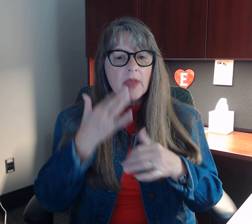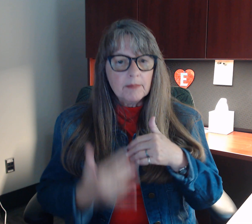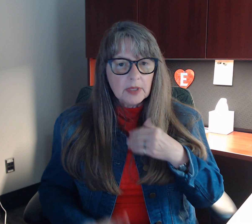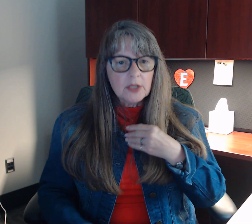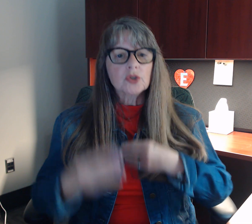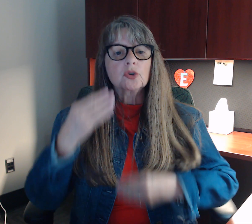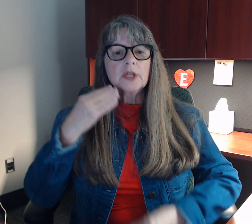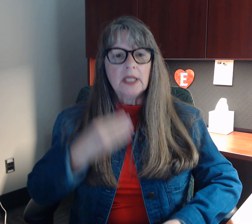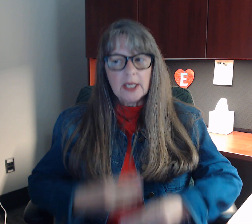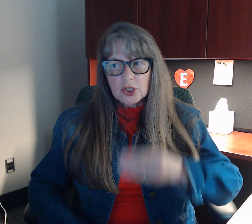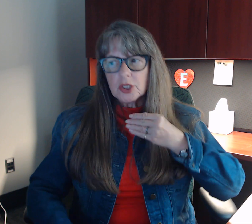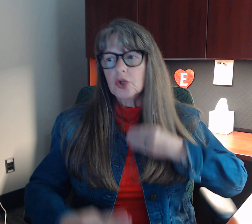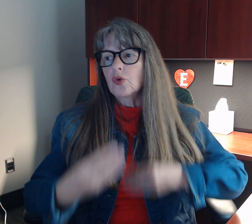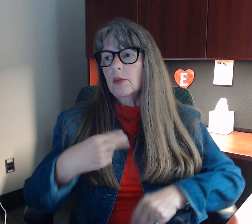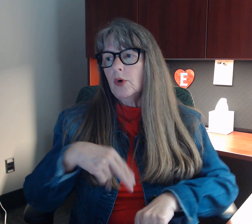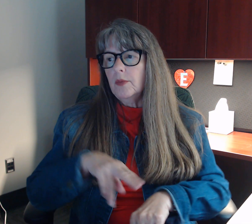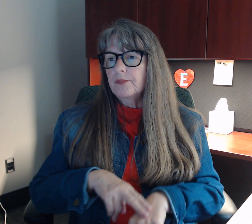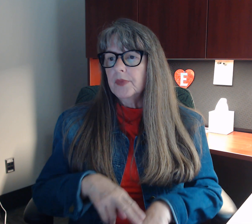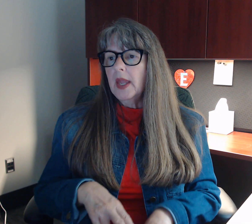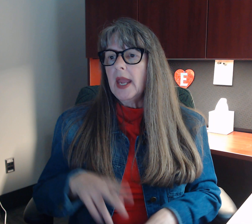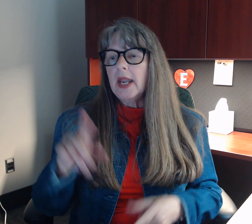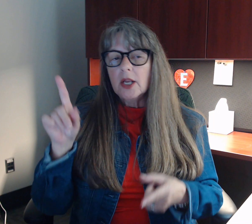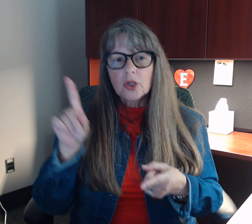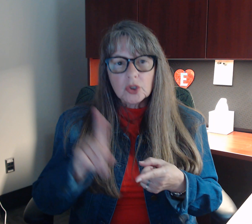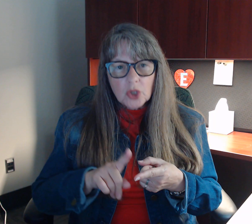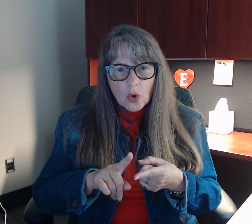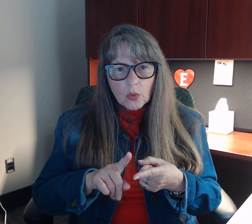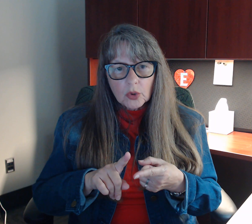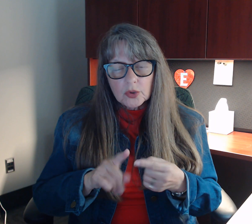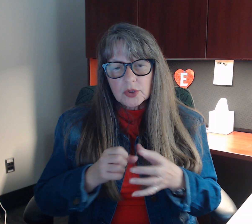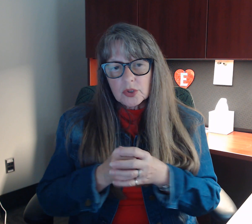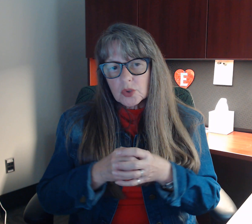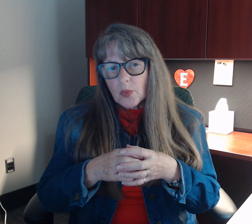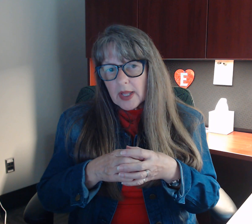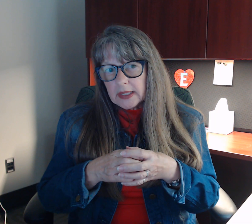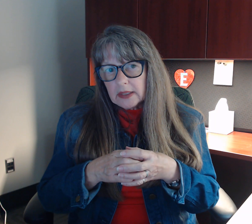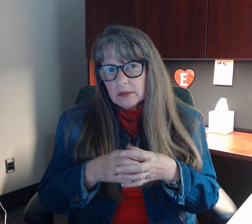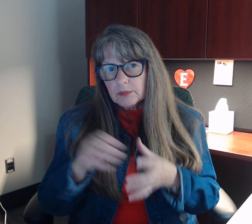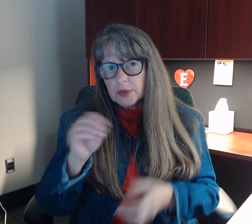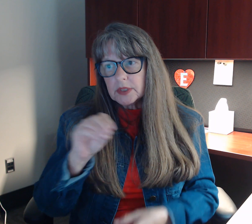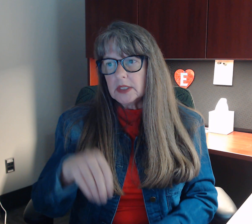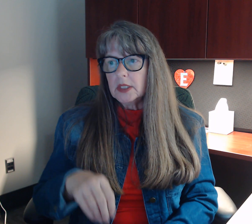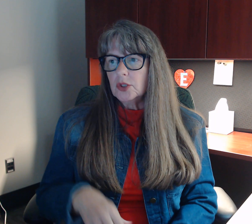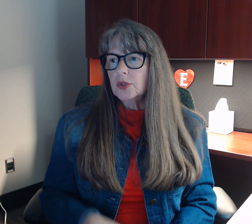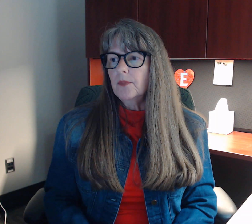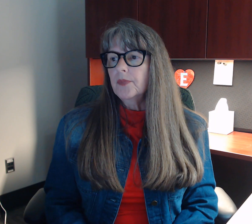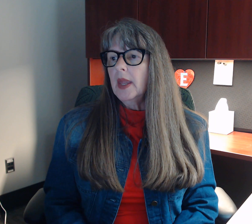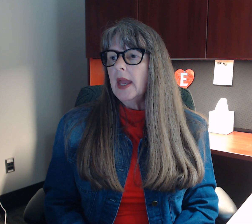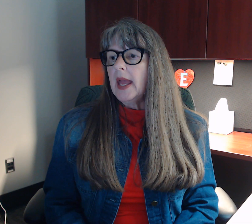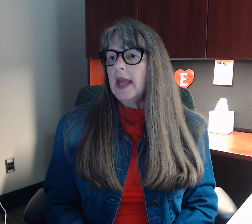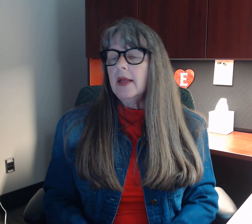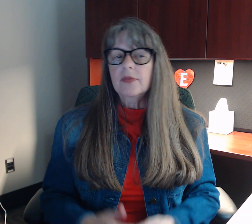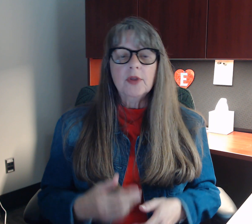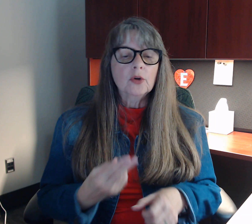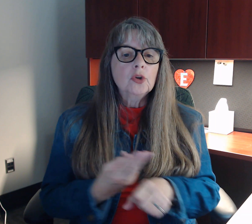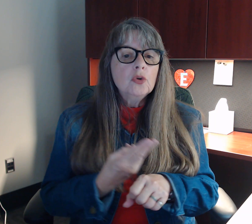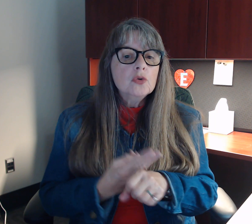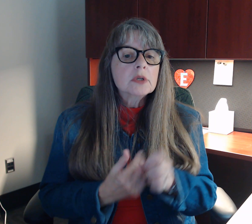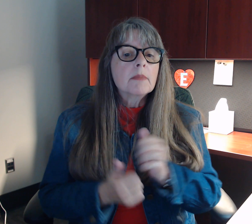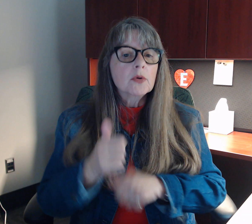blood circulation normal. And it lowers the swelling percentage. And they're used most of the